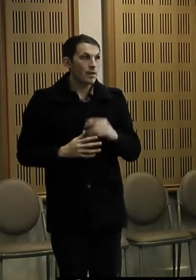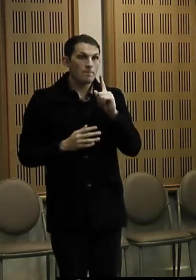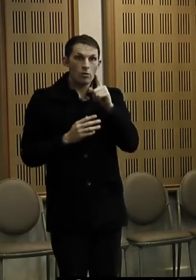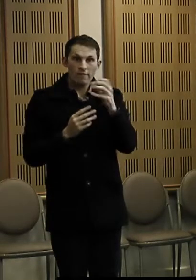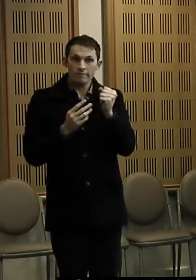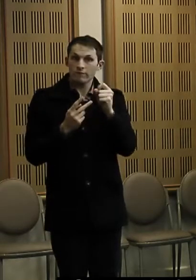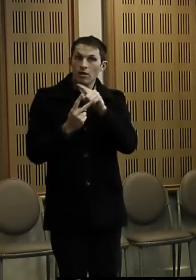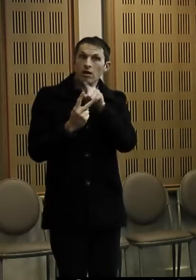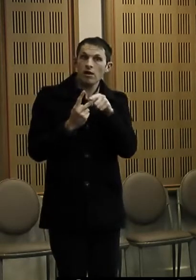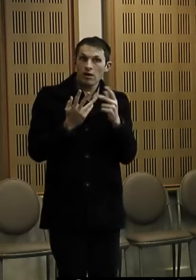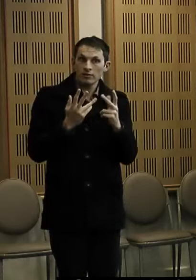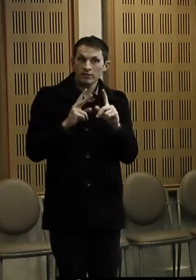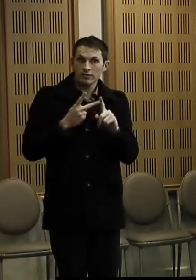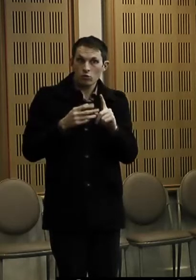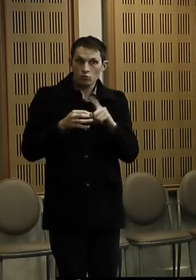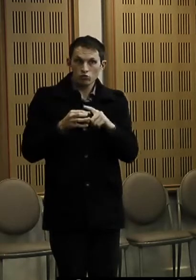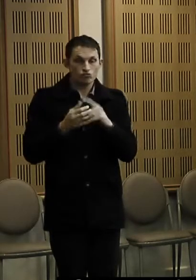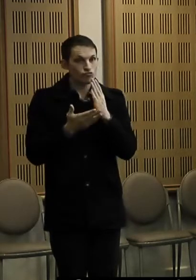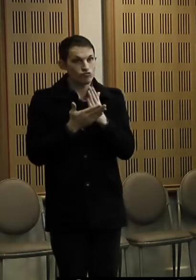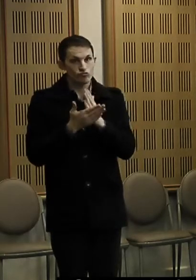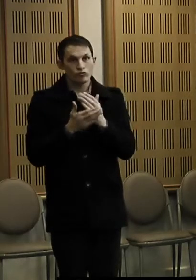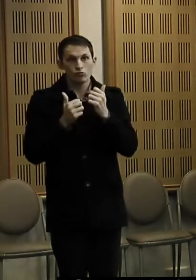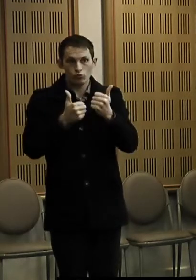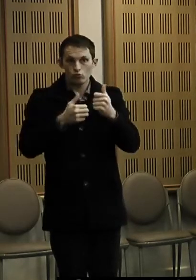question, again, really good question.